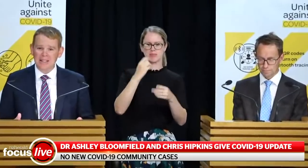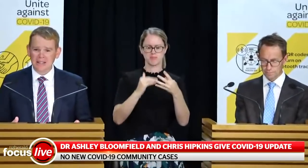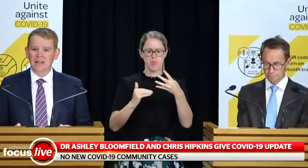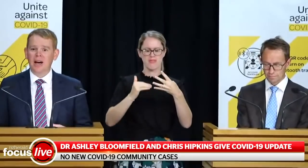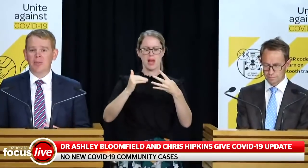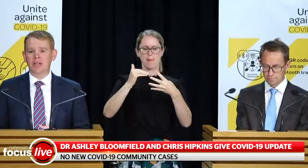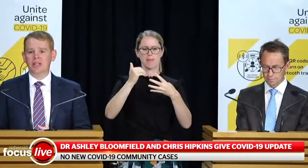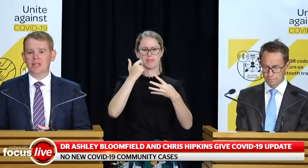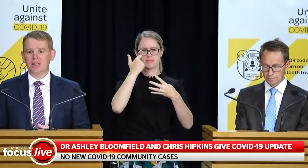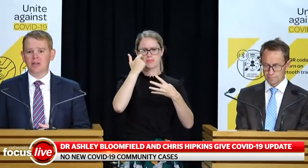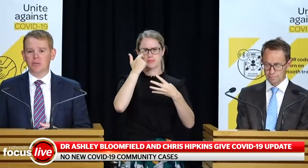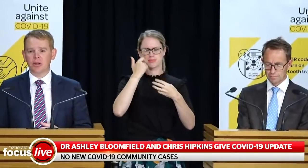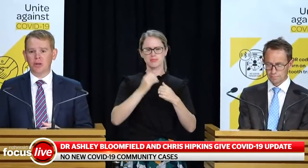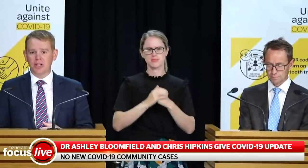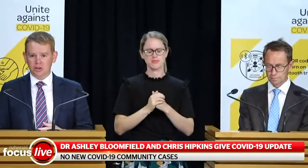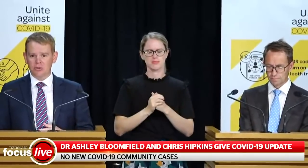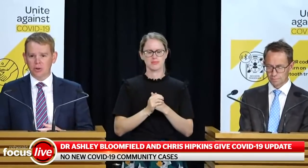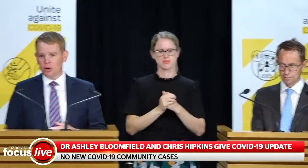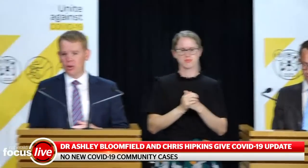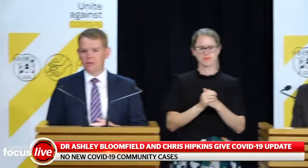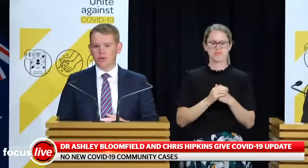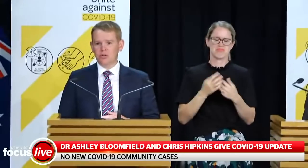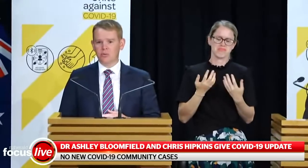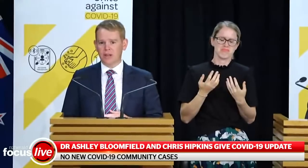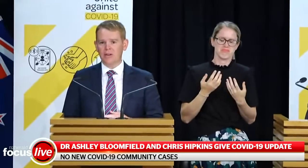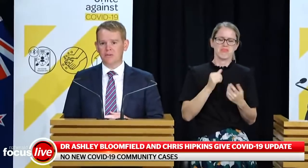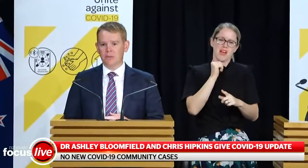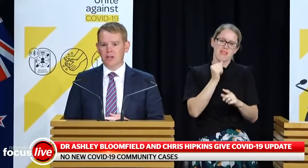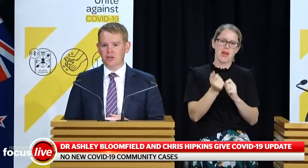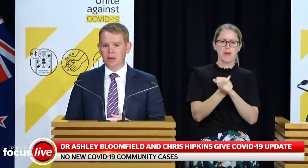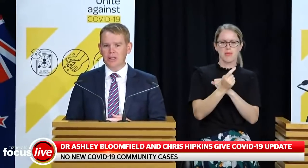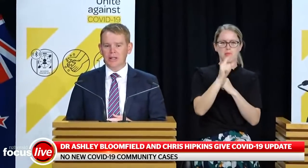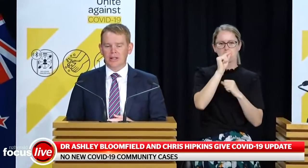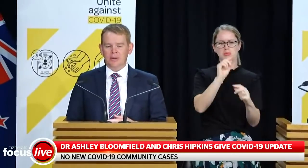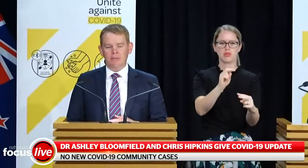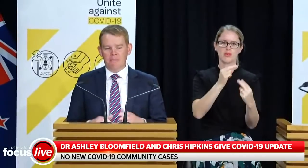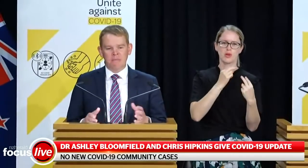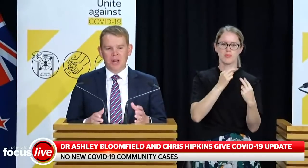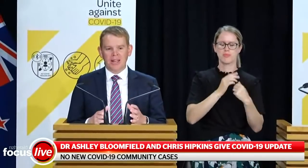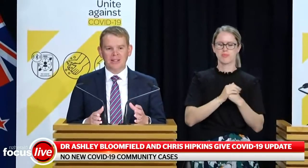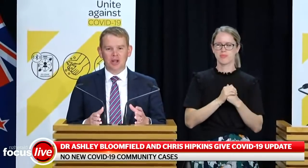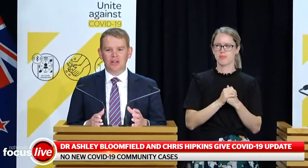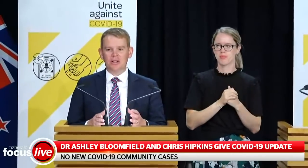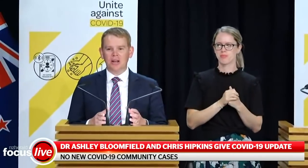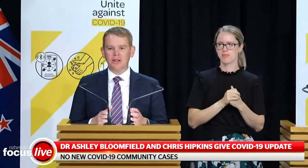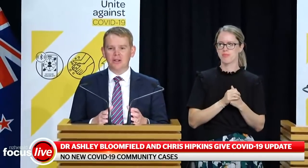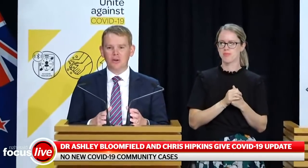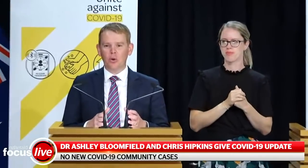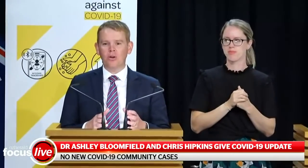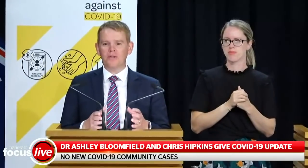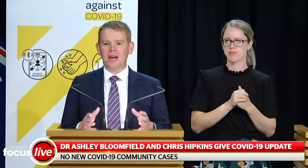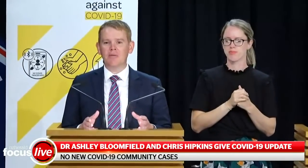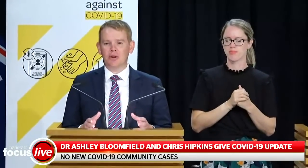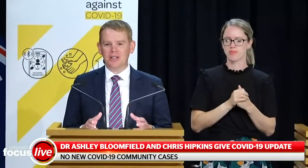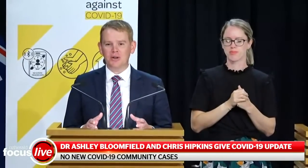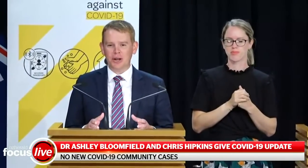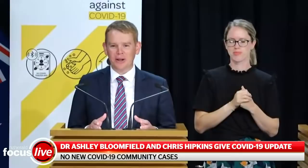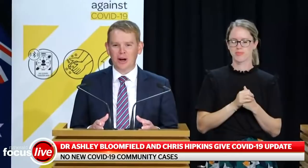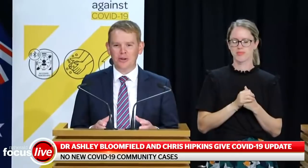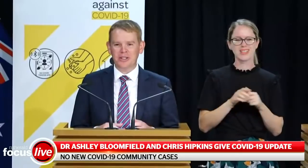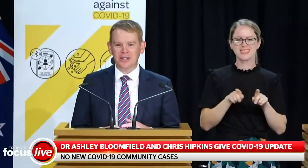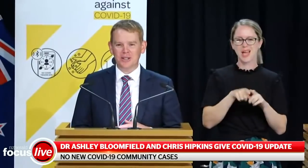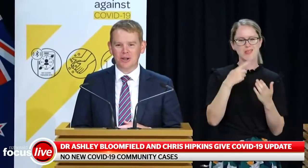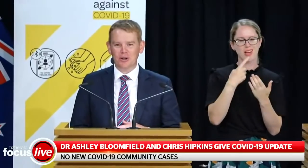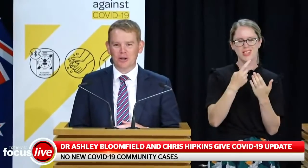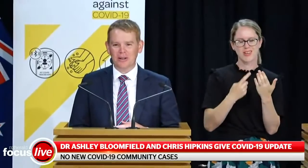closely at and consider whether we needed to review alert levels with that information. But again, all of the same criteria